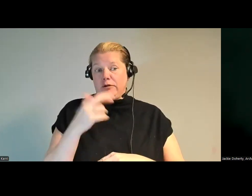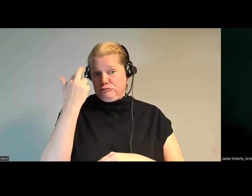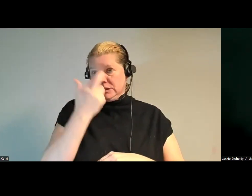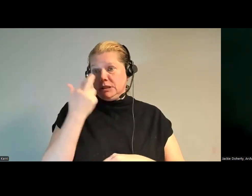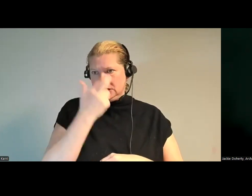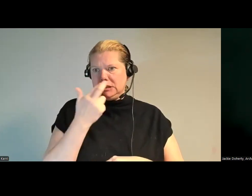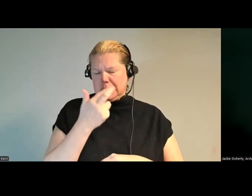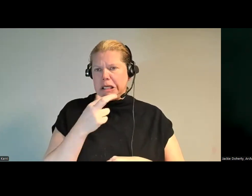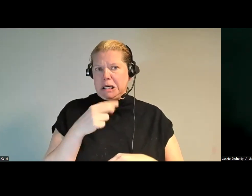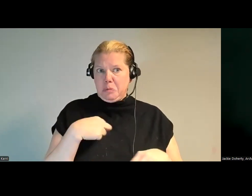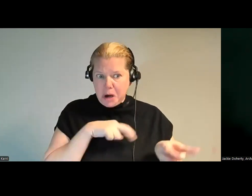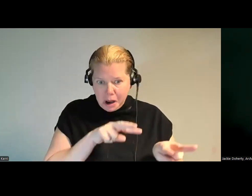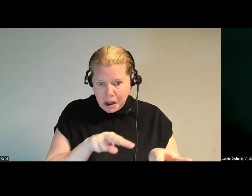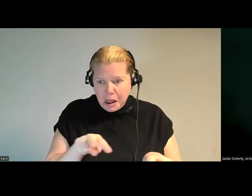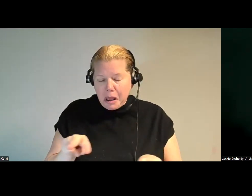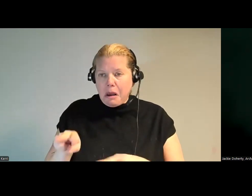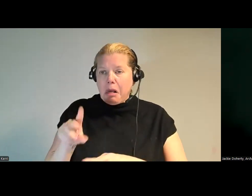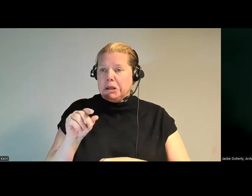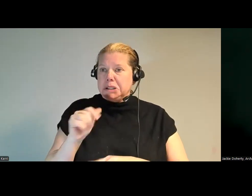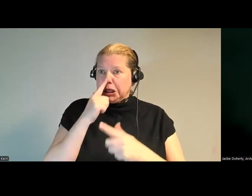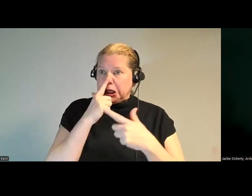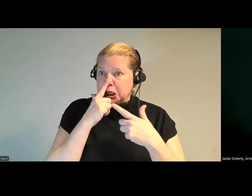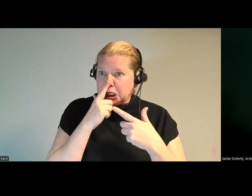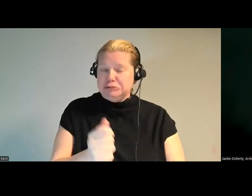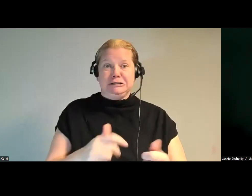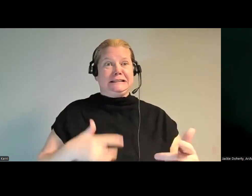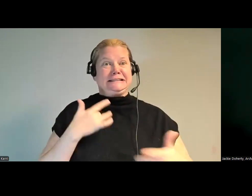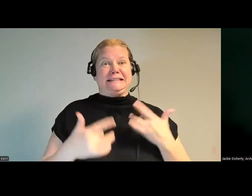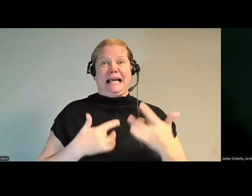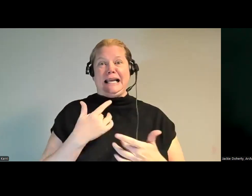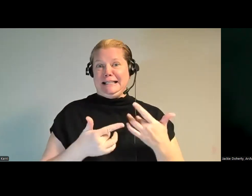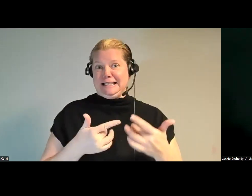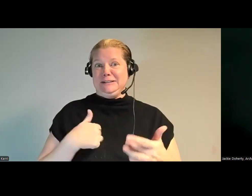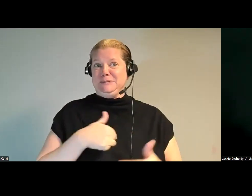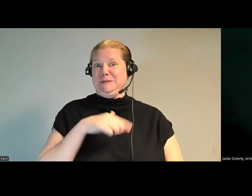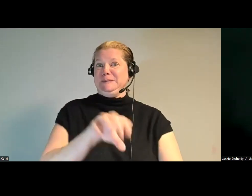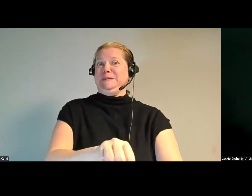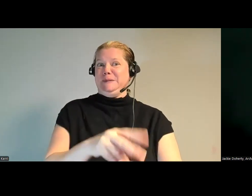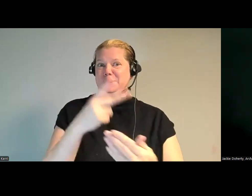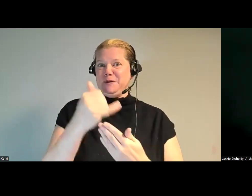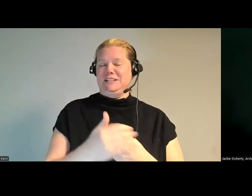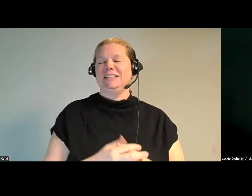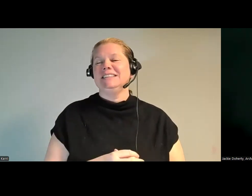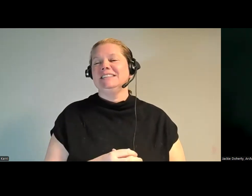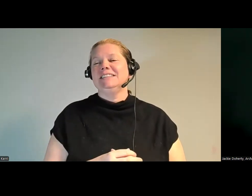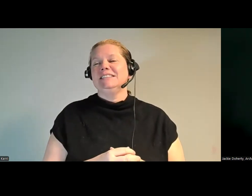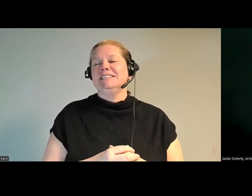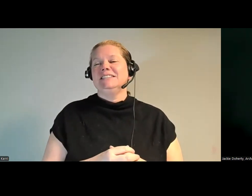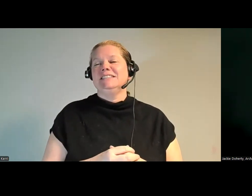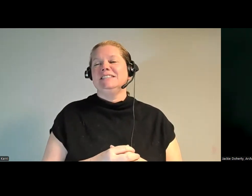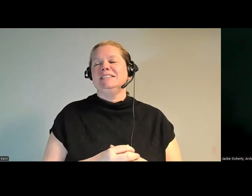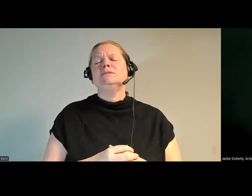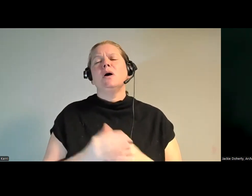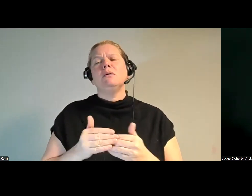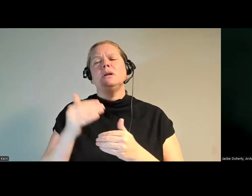very interesting for us to get a look at, and we've been very excited to be included in the project. Our next steps with our leadership team